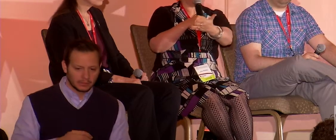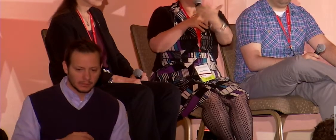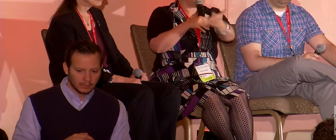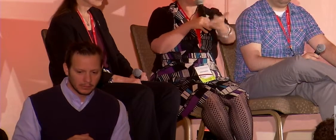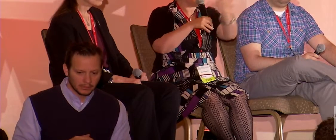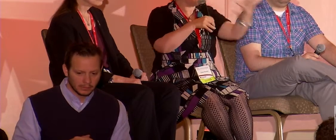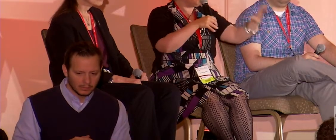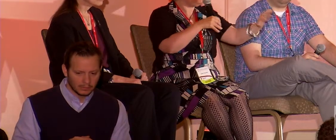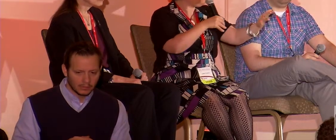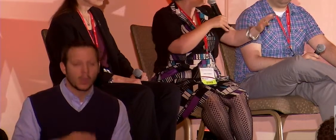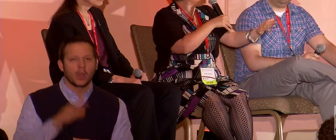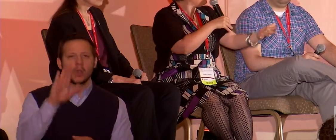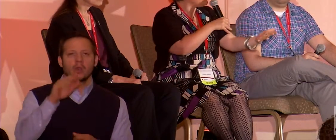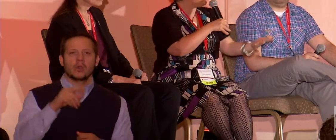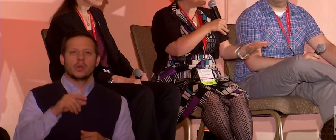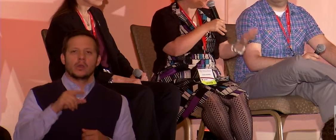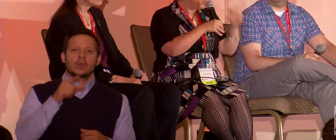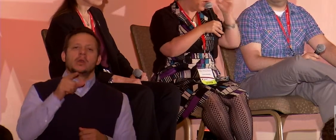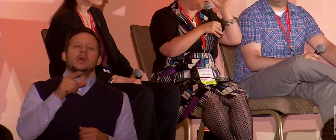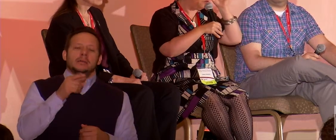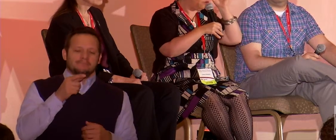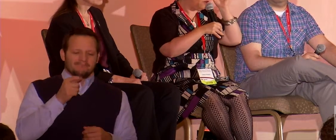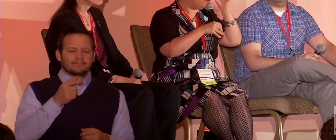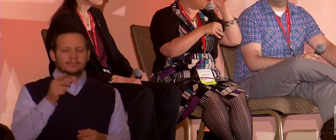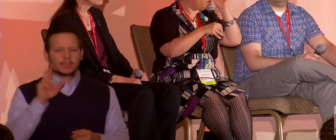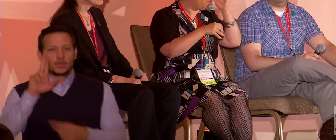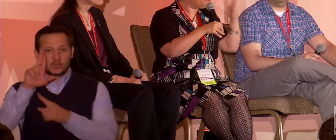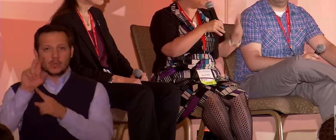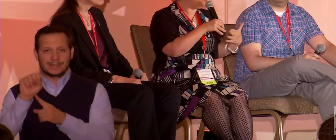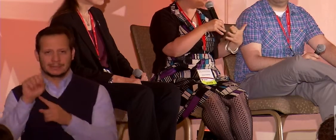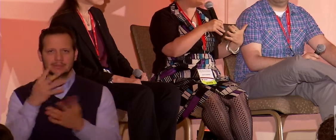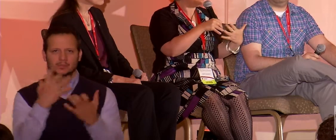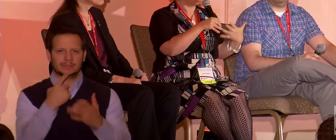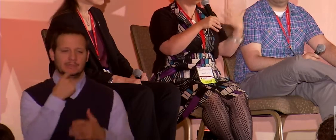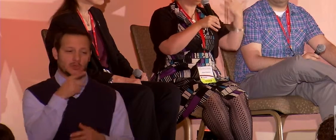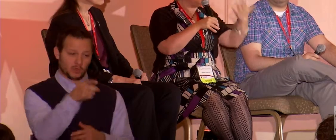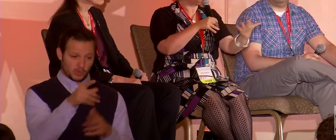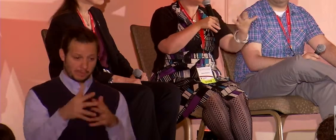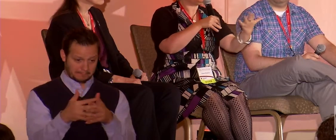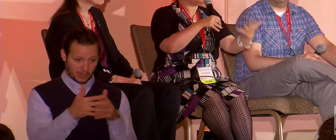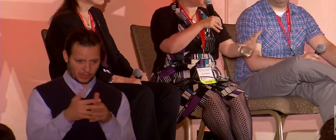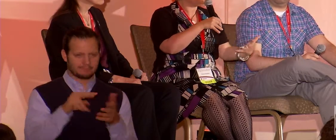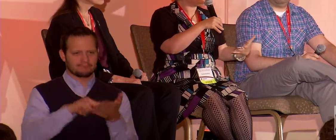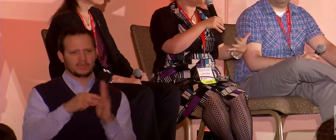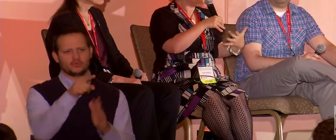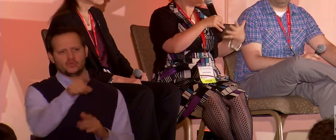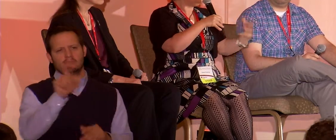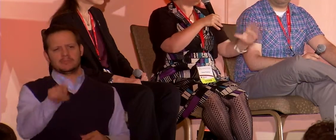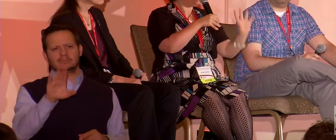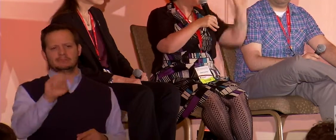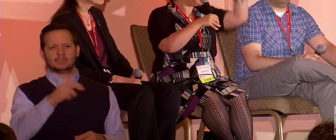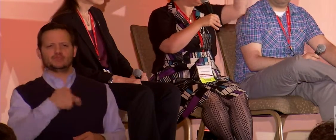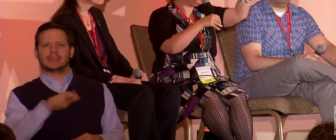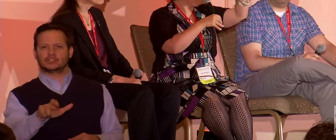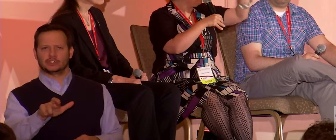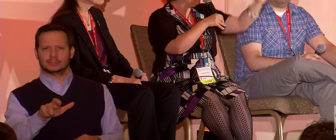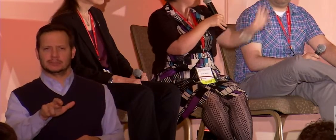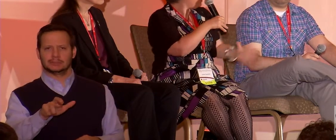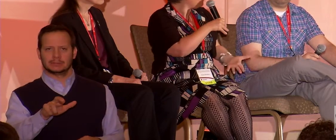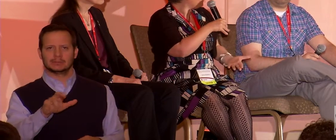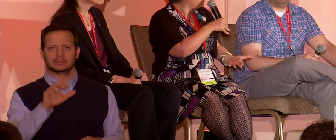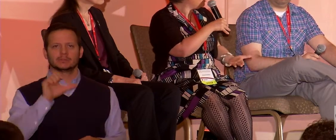of, you know, being American means being religious. And so as a result, there's been this deliberate attempt to